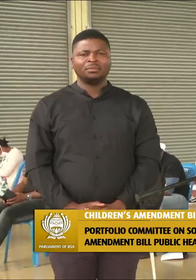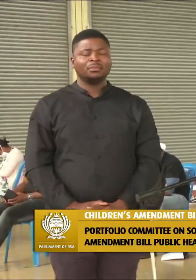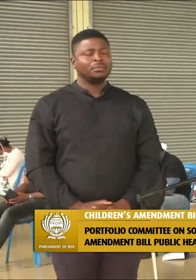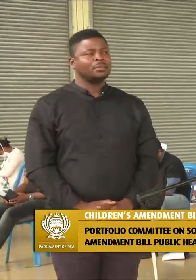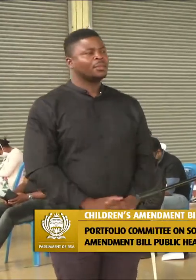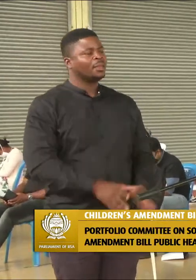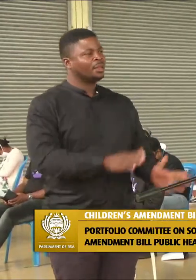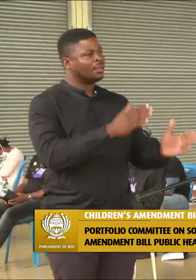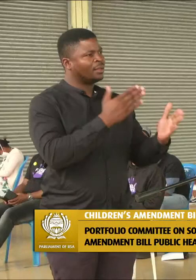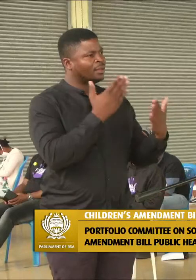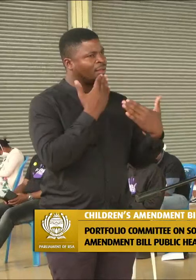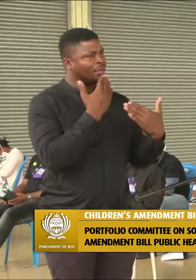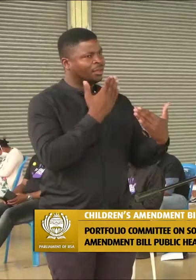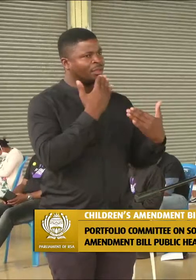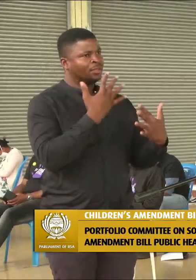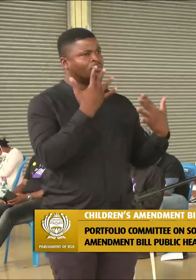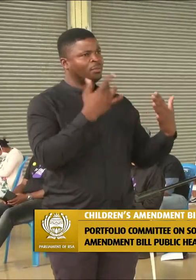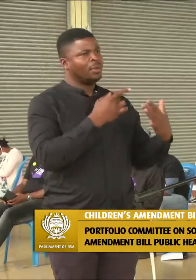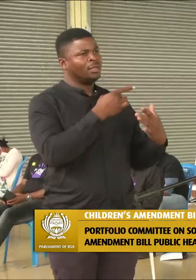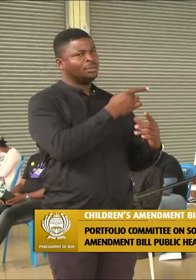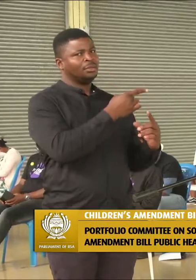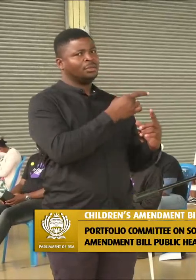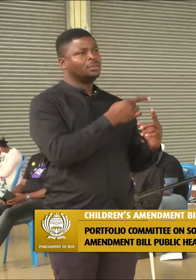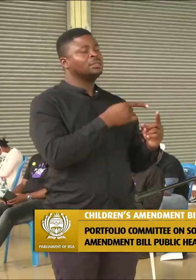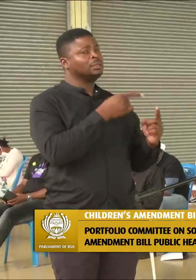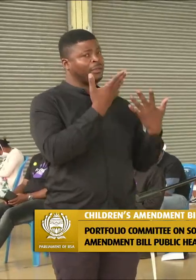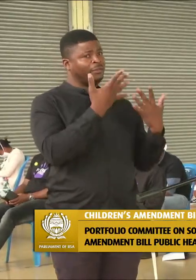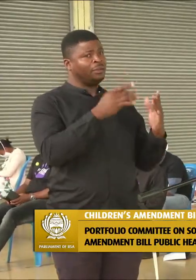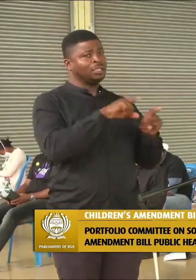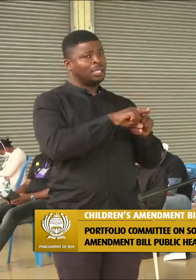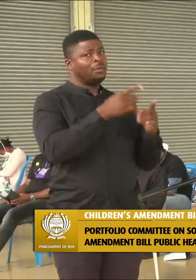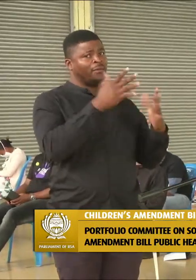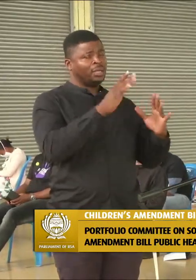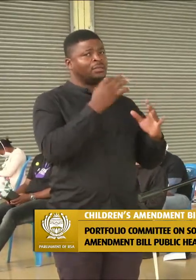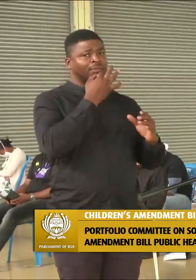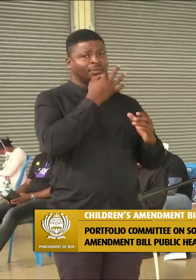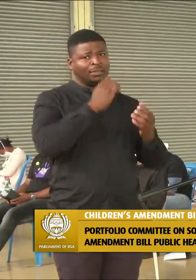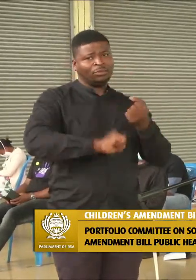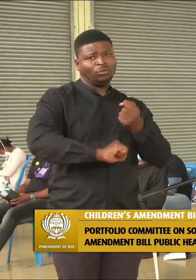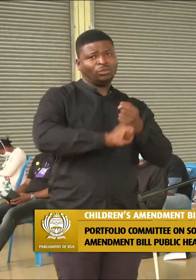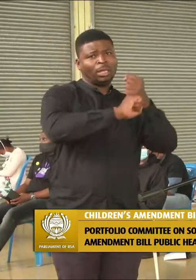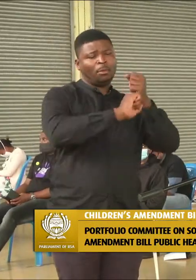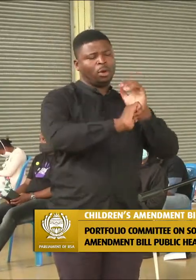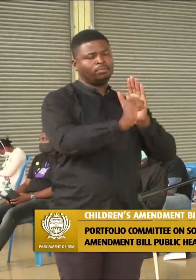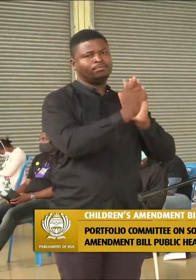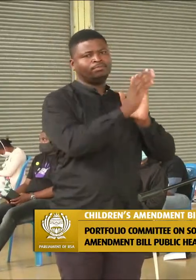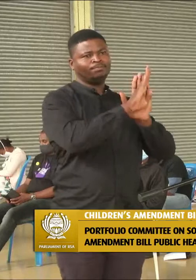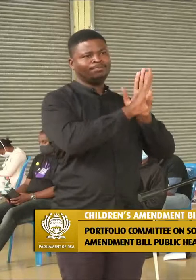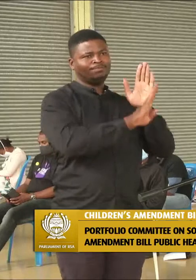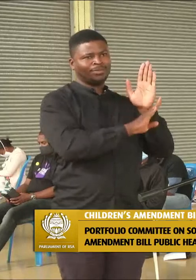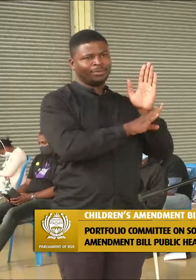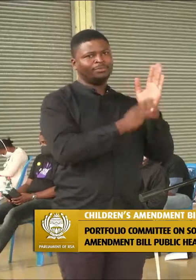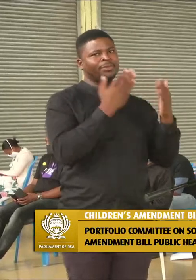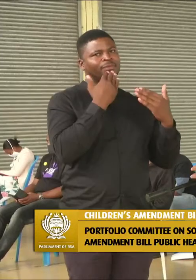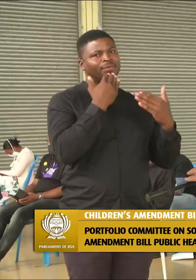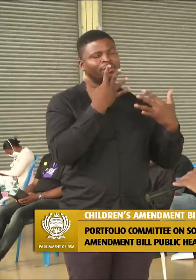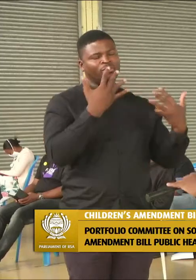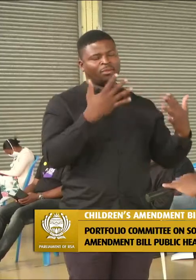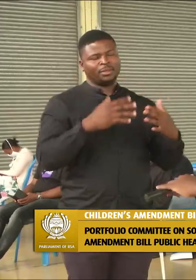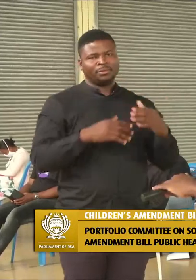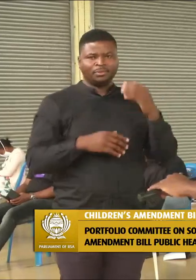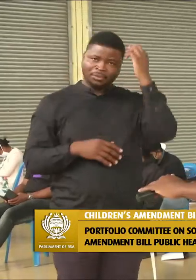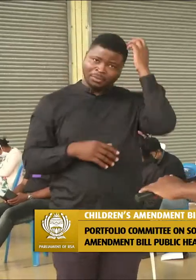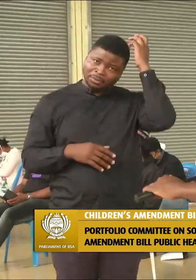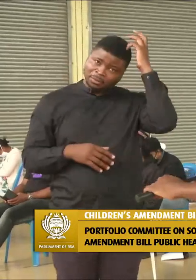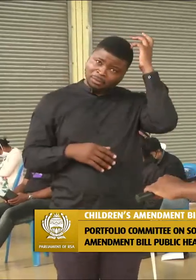Thank you very much. Bese ashilo ukuthi uyawusupporta umthetho. Thank you very much. She mentioned that she